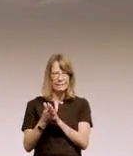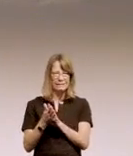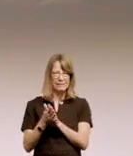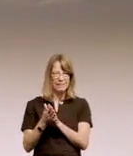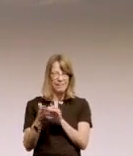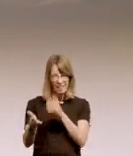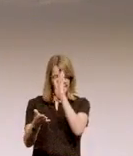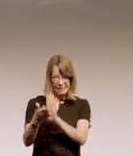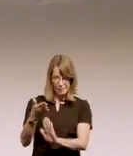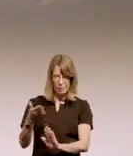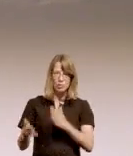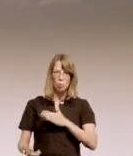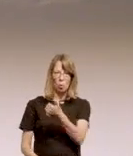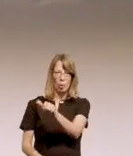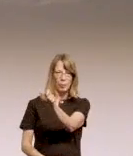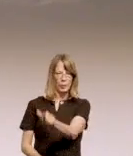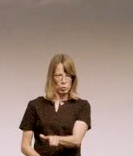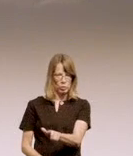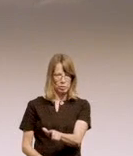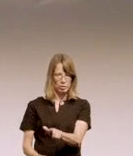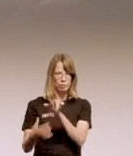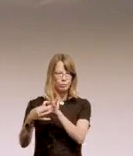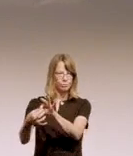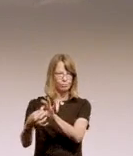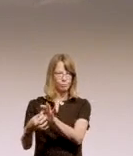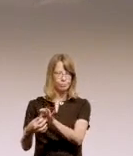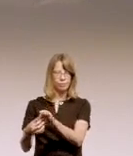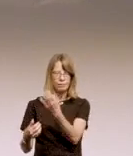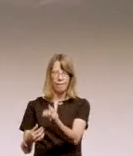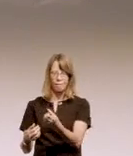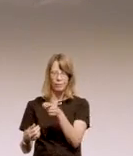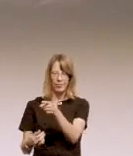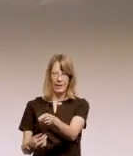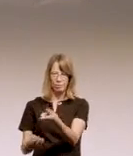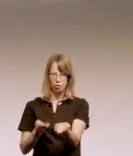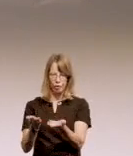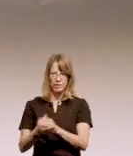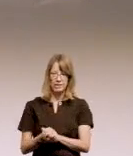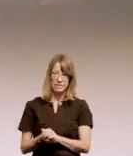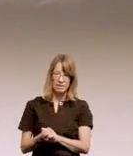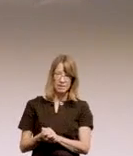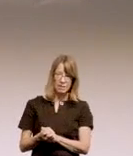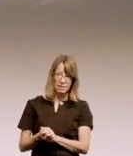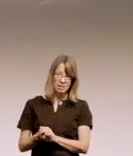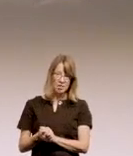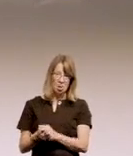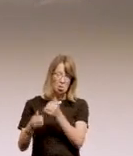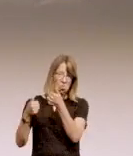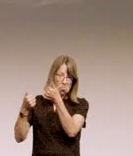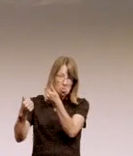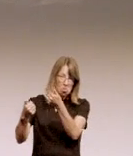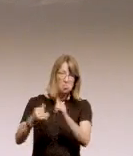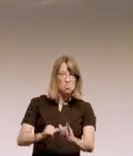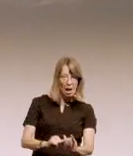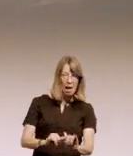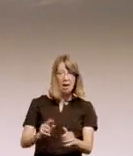expect our user to have when engaging with that system or service. These are the high points, these are the low points. And if we understand the low